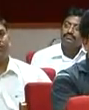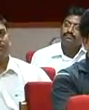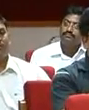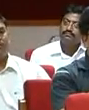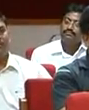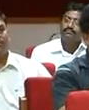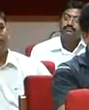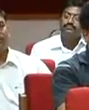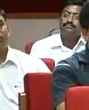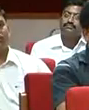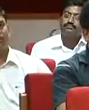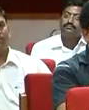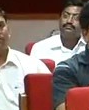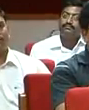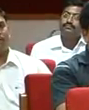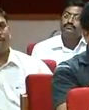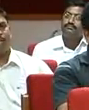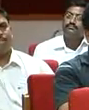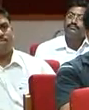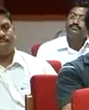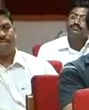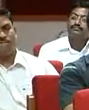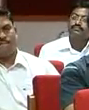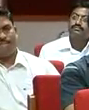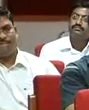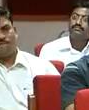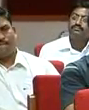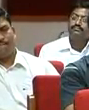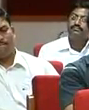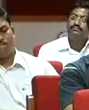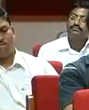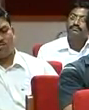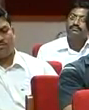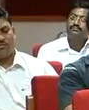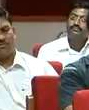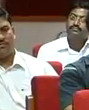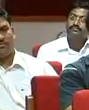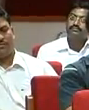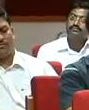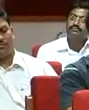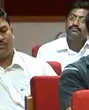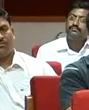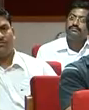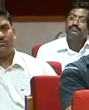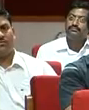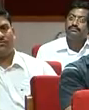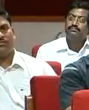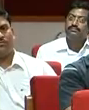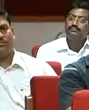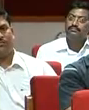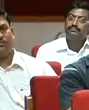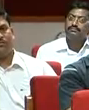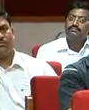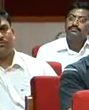category in developing countries. So how do you see their entitlements possible in such